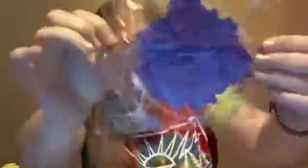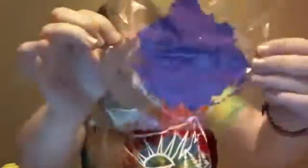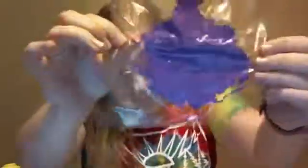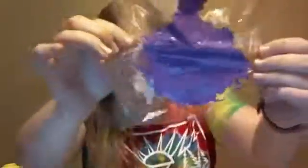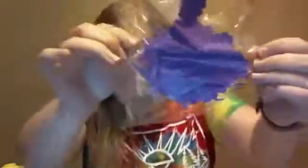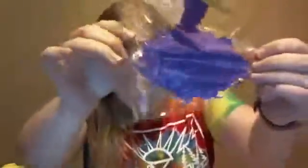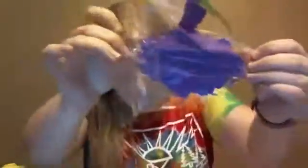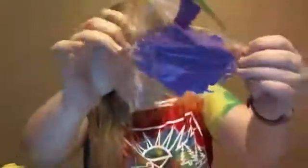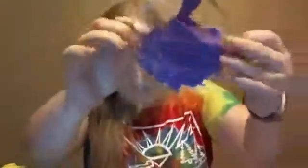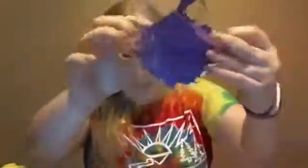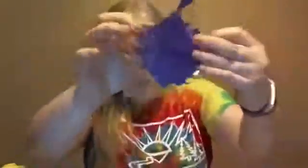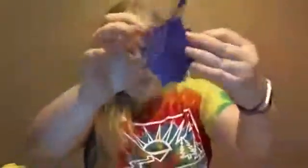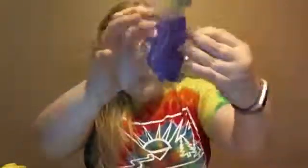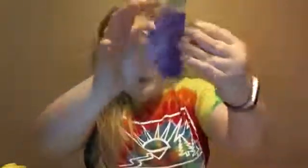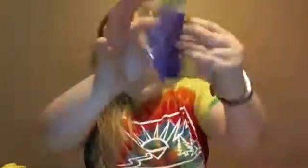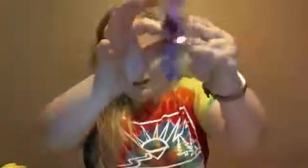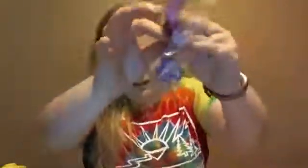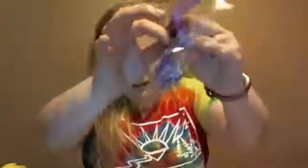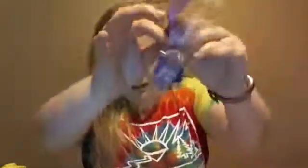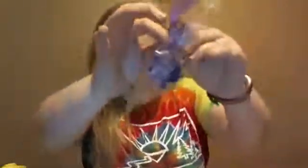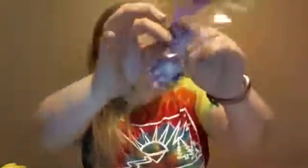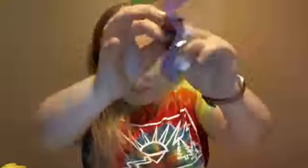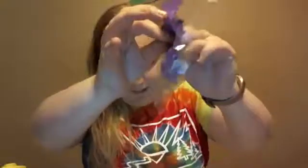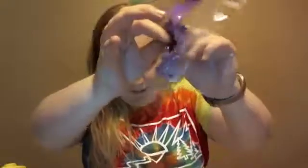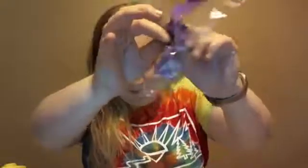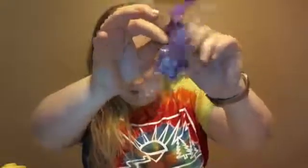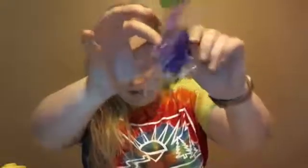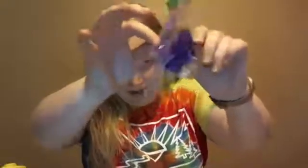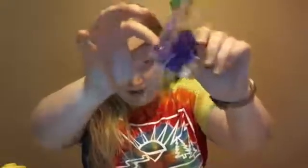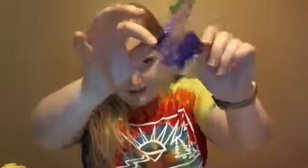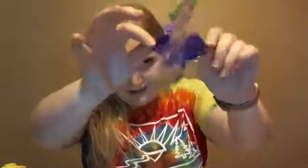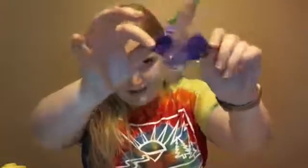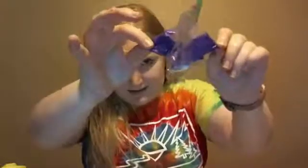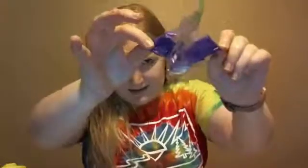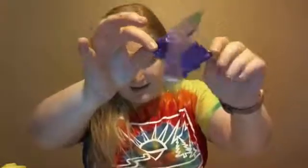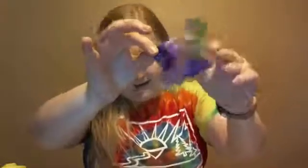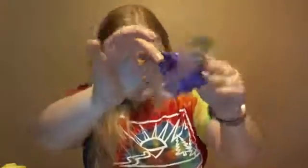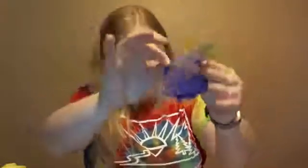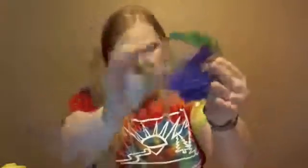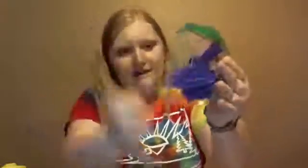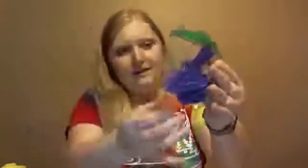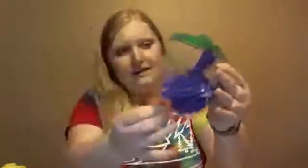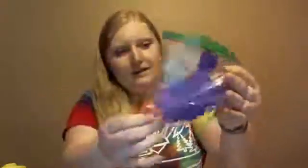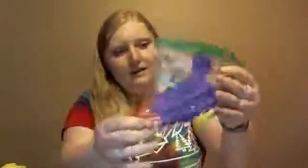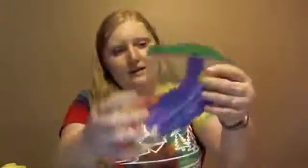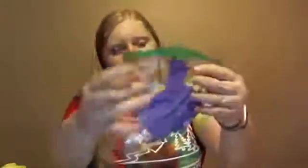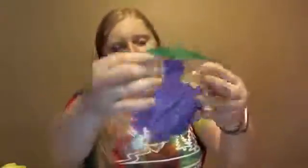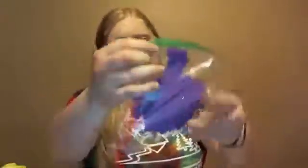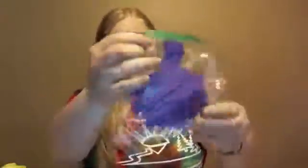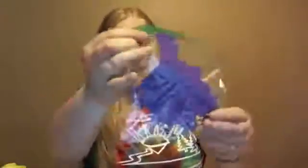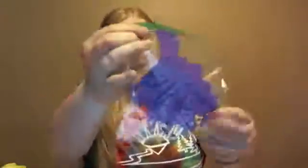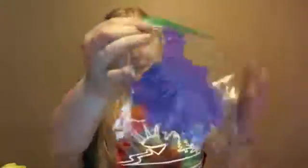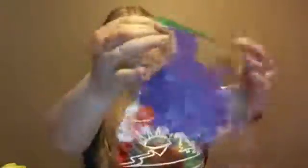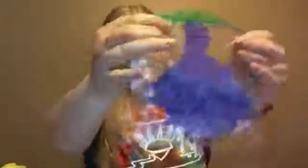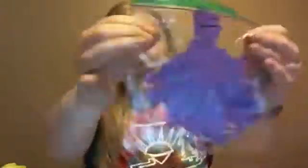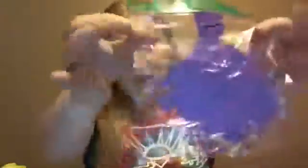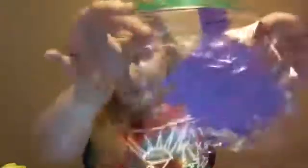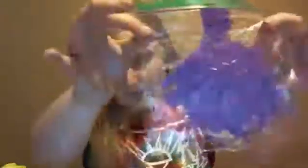And it makes the sides of the bag stick together, and it makes the bag a